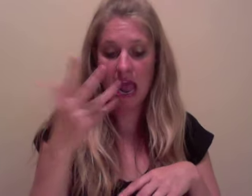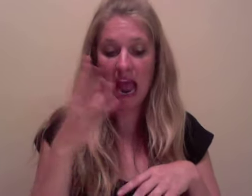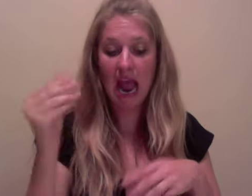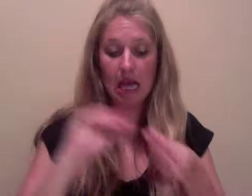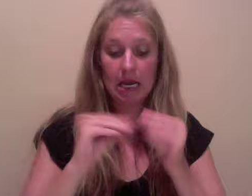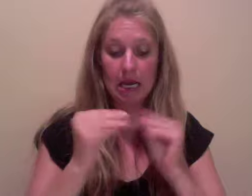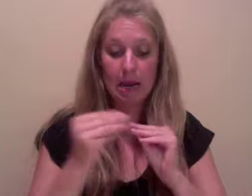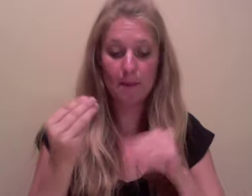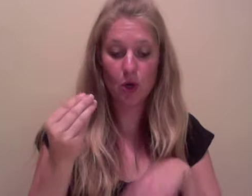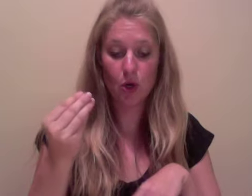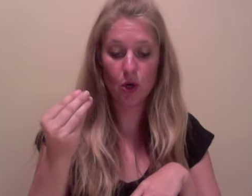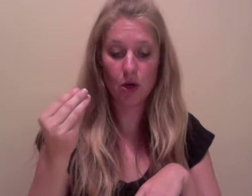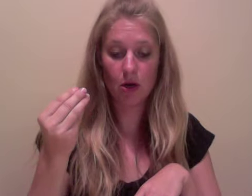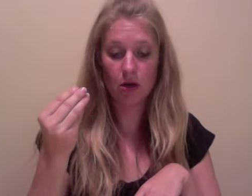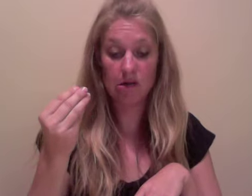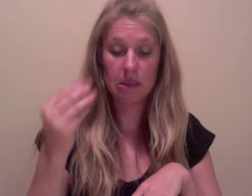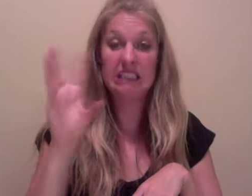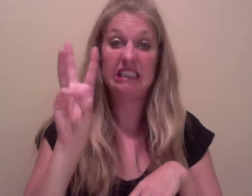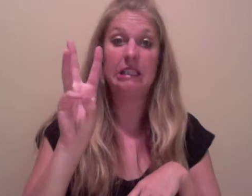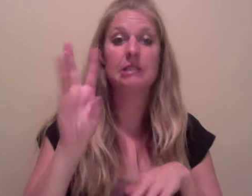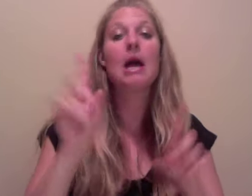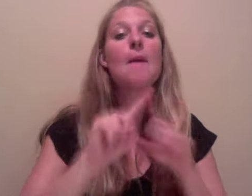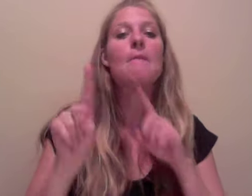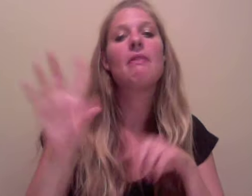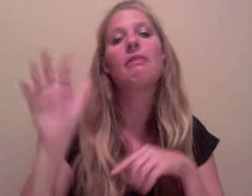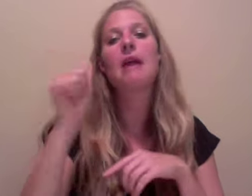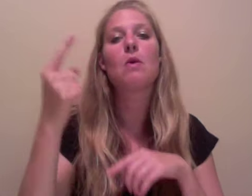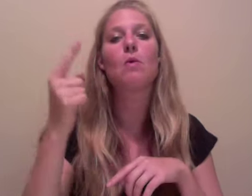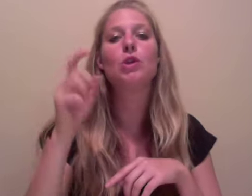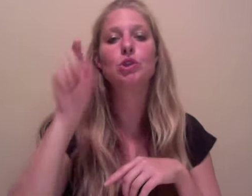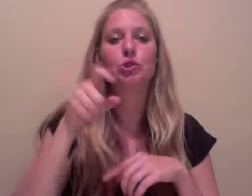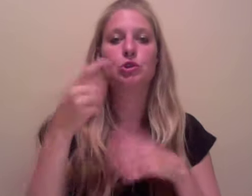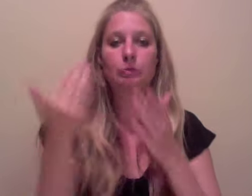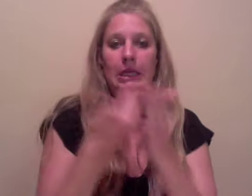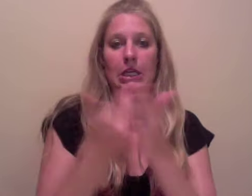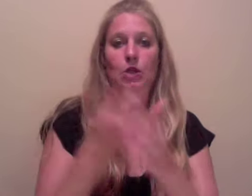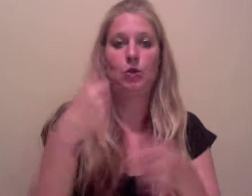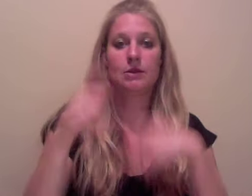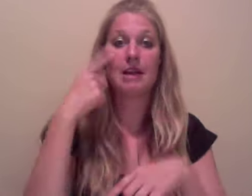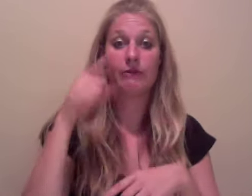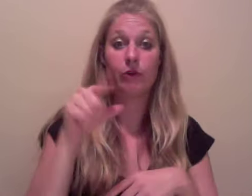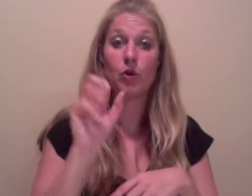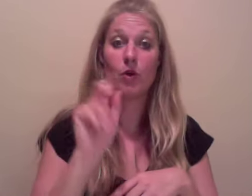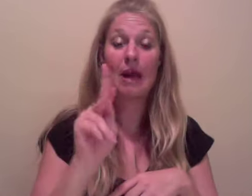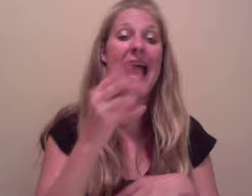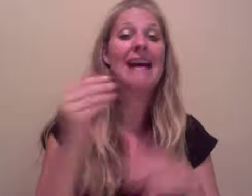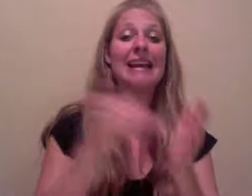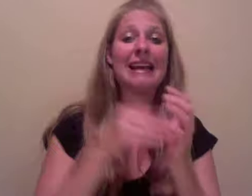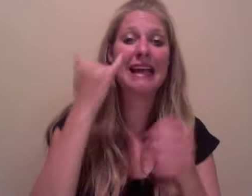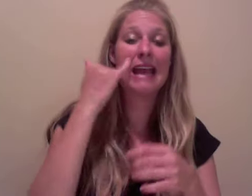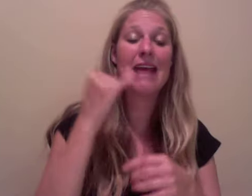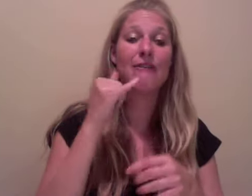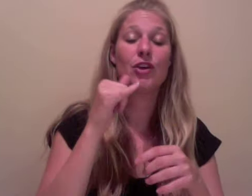3, and number 6. But the other ones should be new signs for you, okay? And